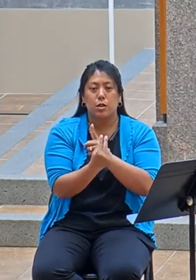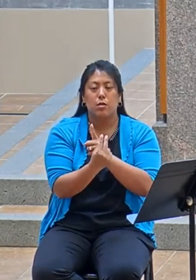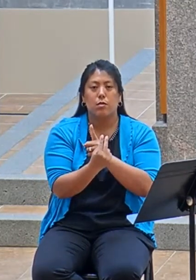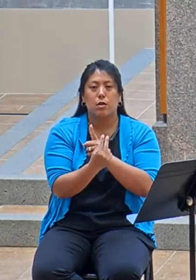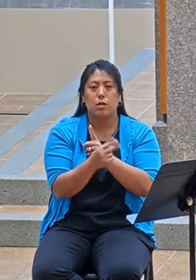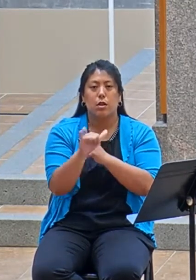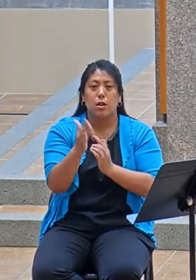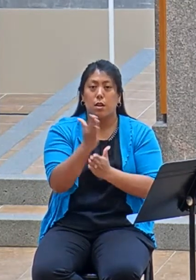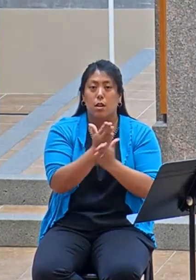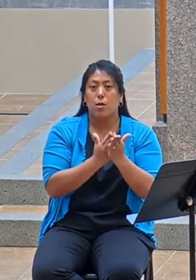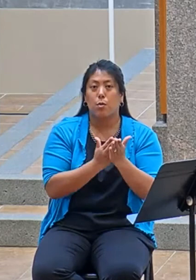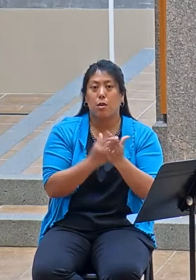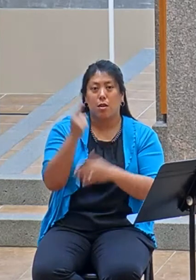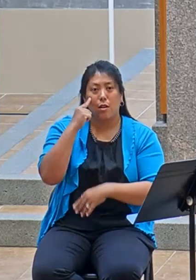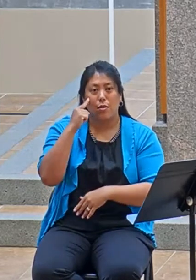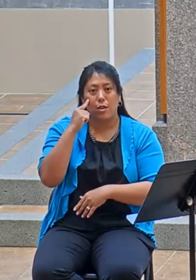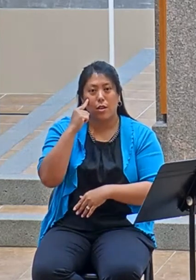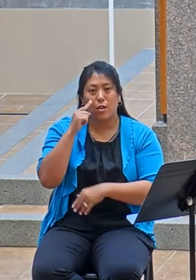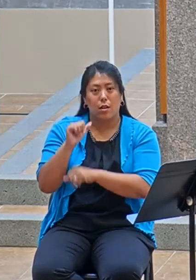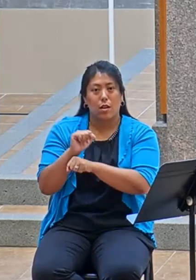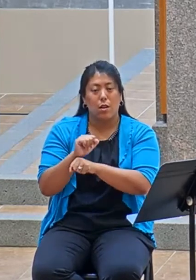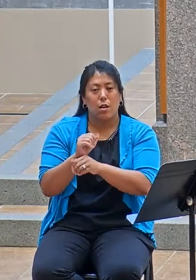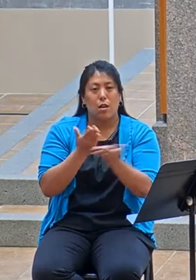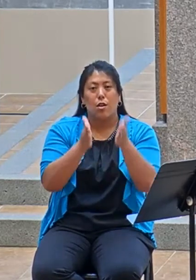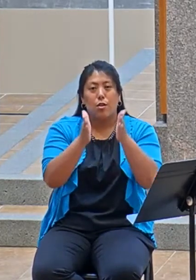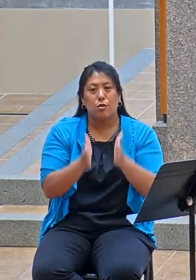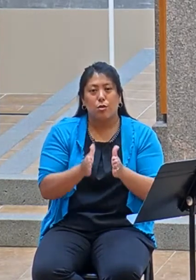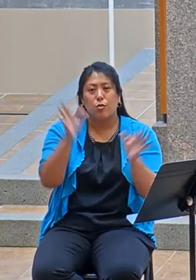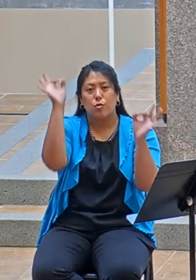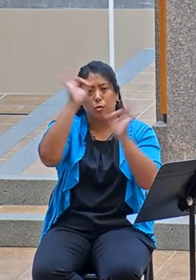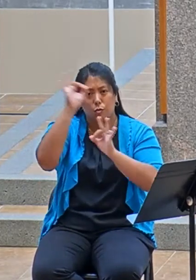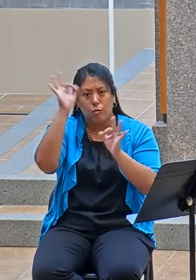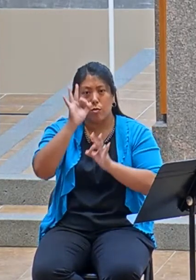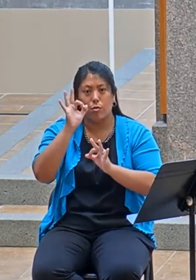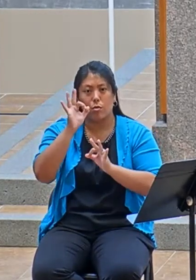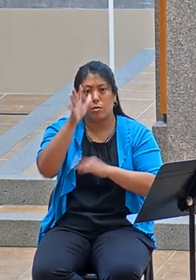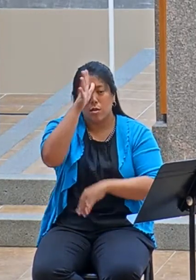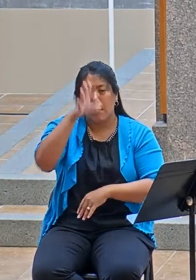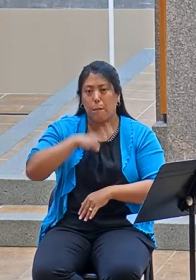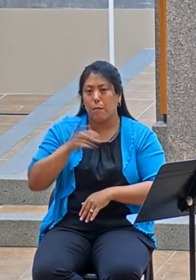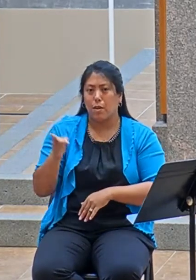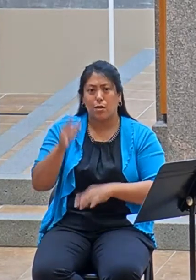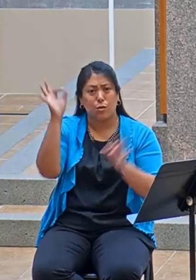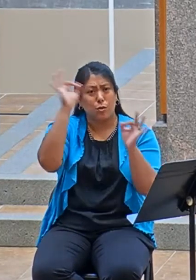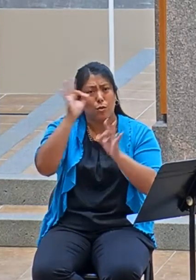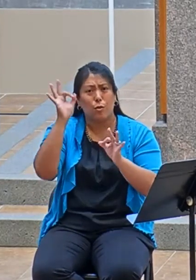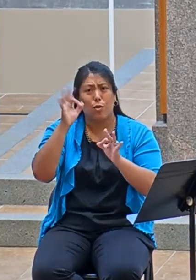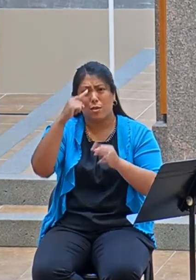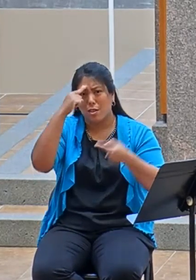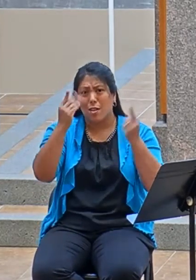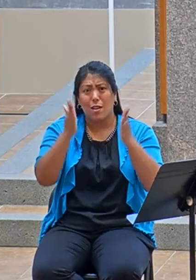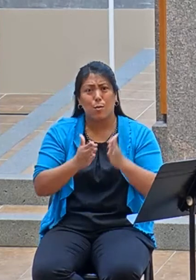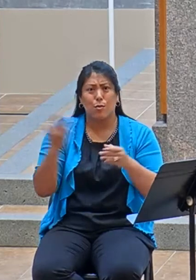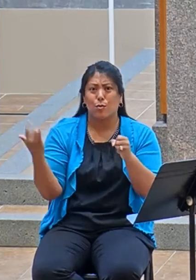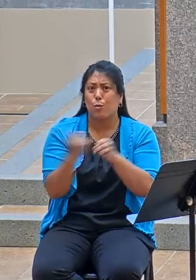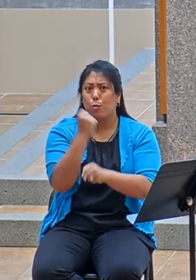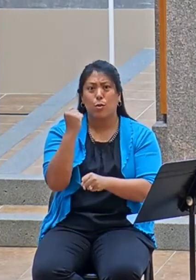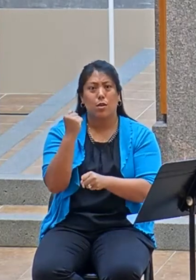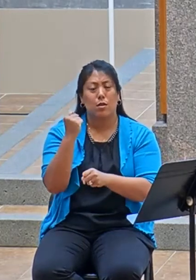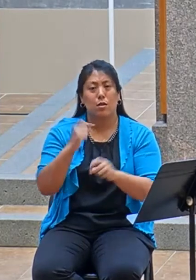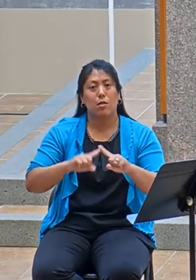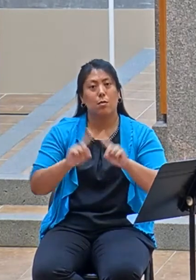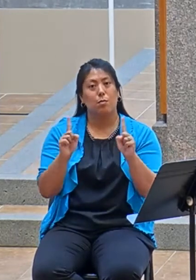being weak, ignorant, foolish. The enemy is getting the better of him. But